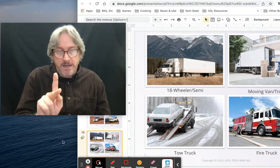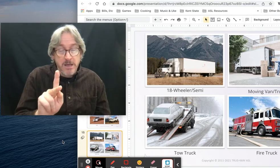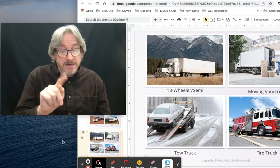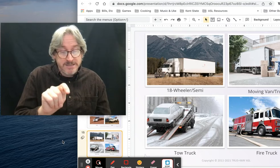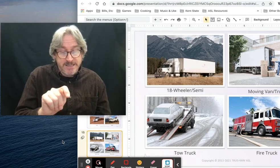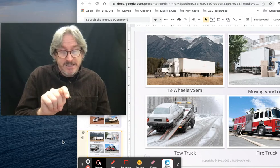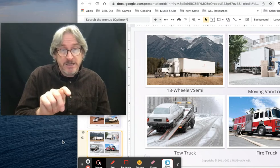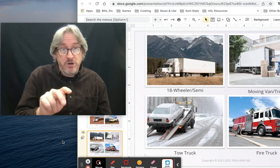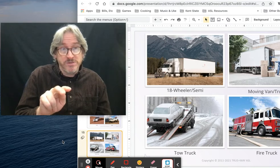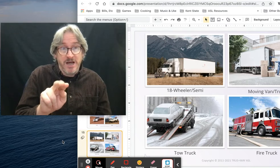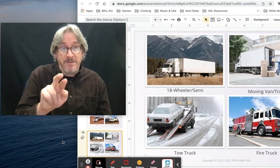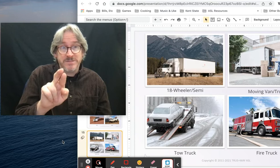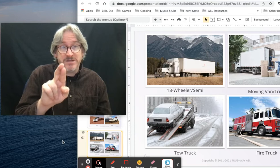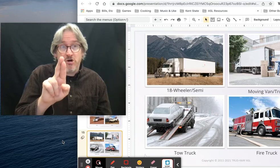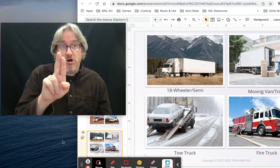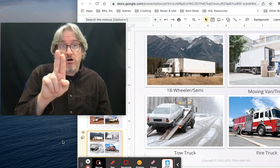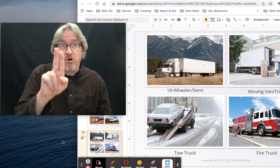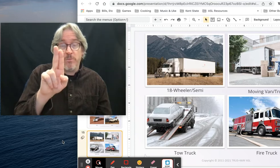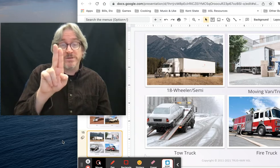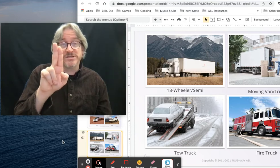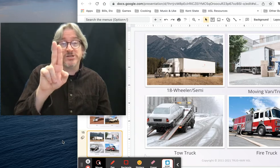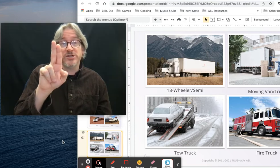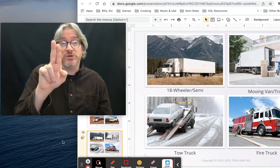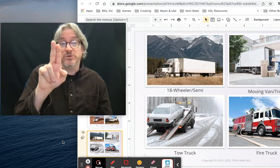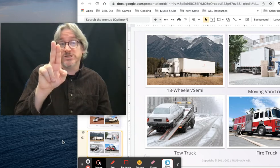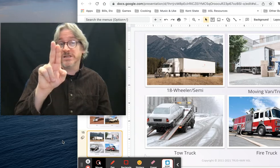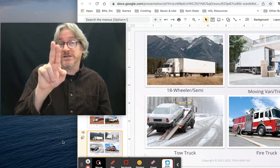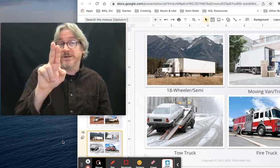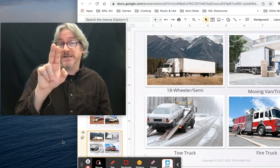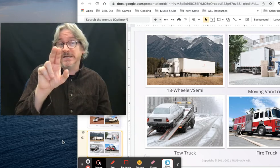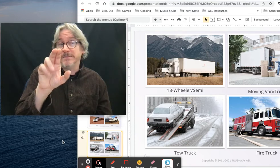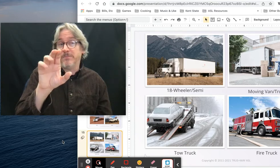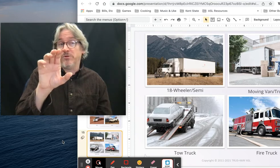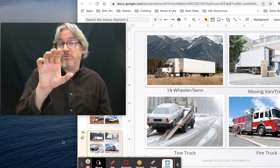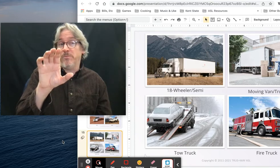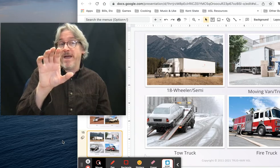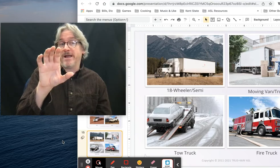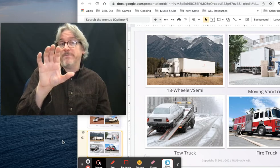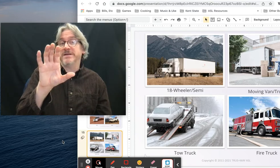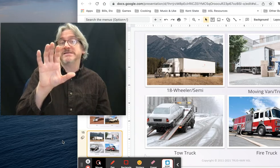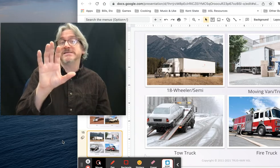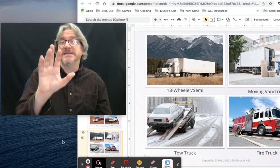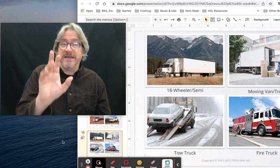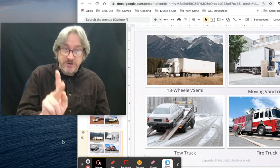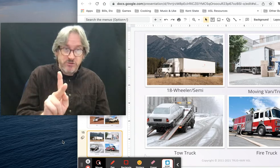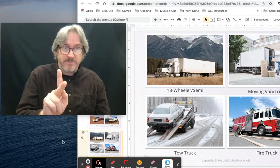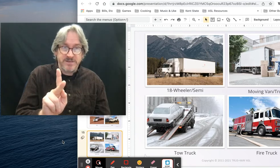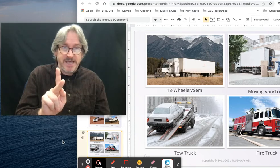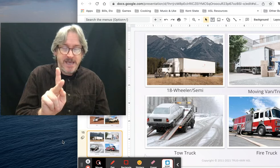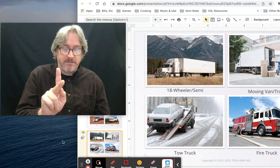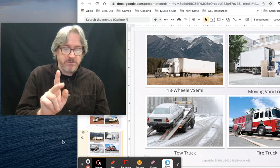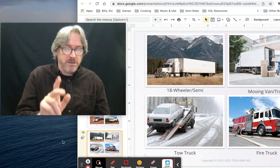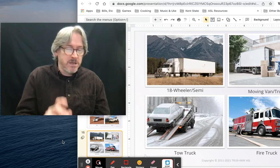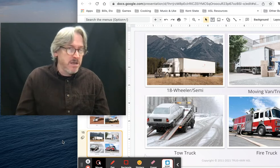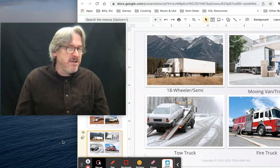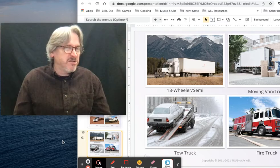TRUCK. T goes up to the R, opens to the U just a little bit, pull back a bit to the C, and then drop to the